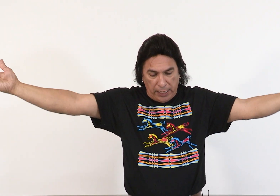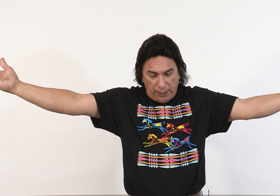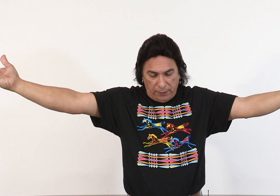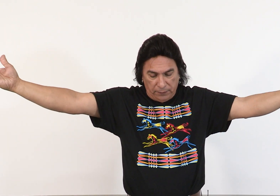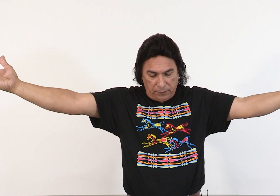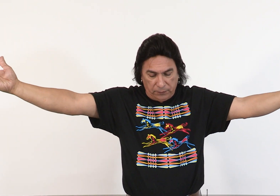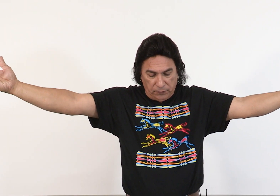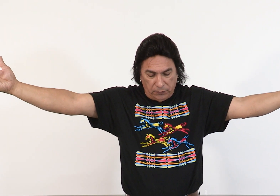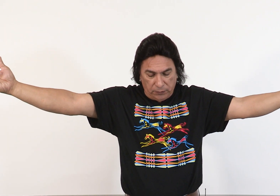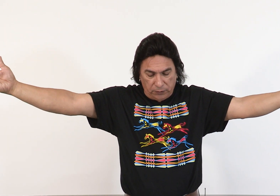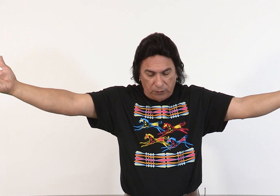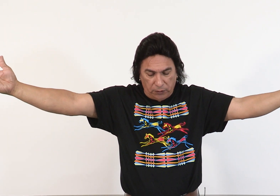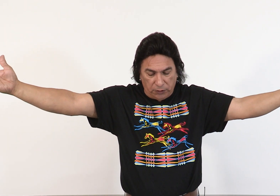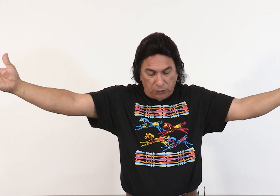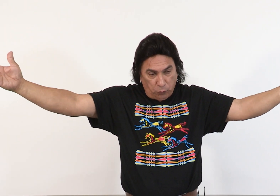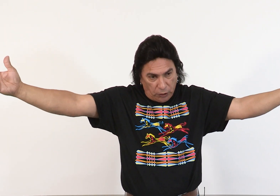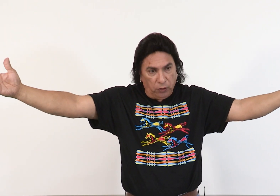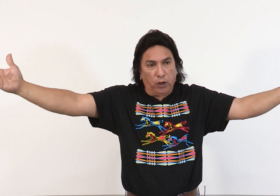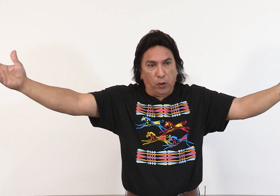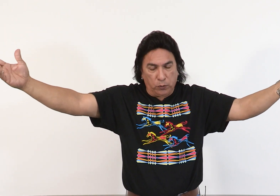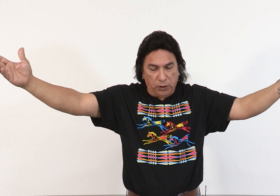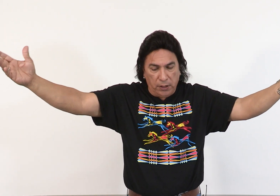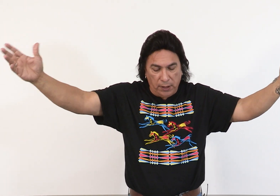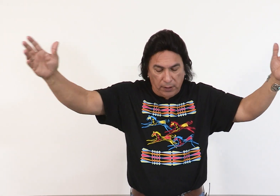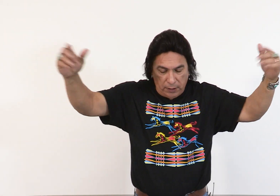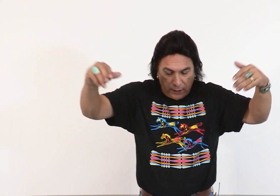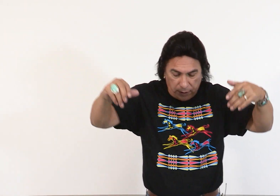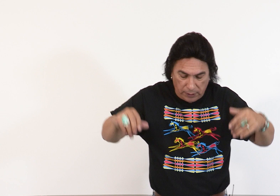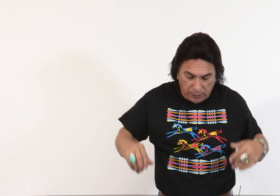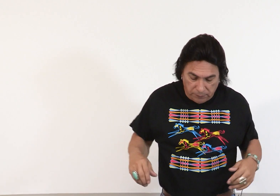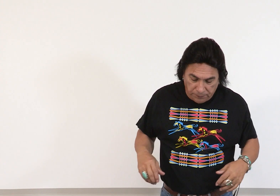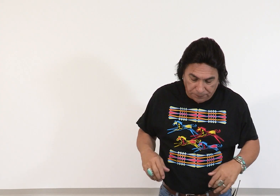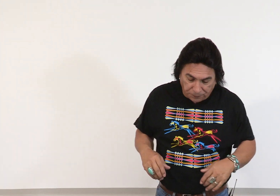day. So it's real close.